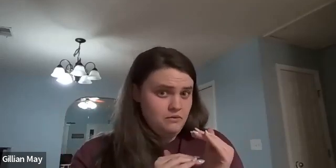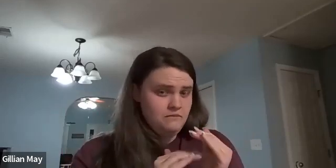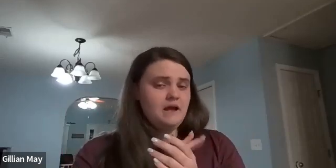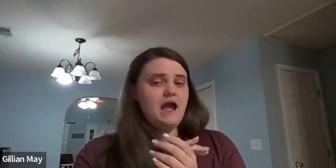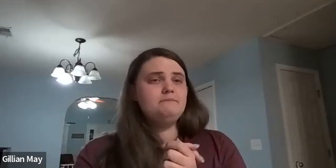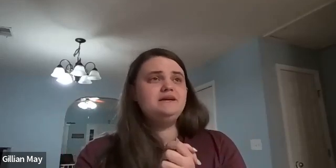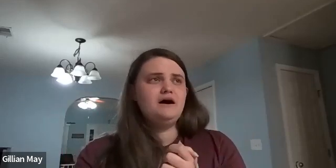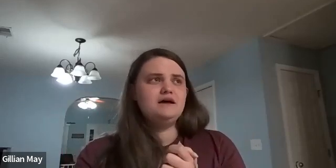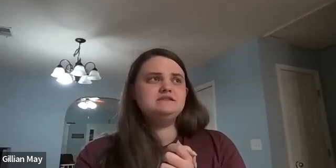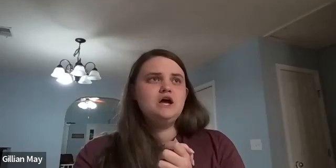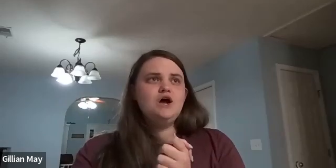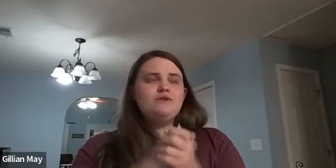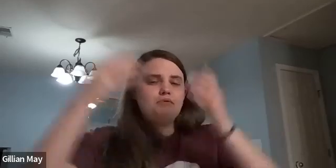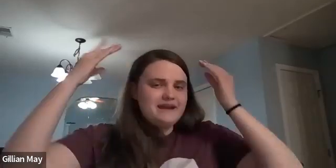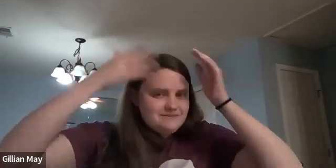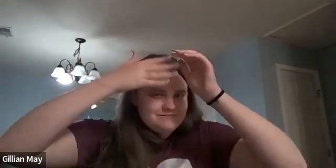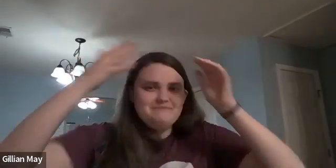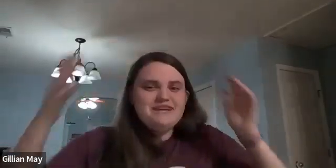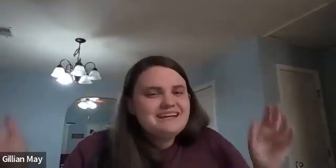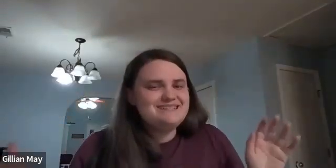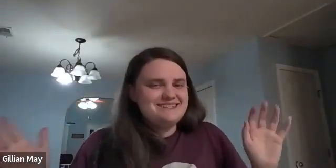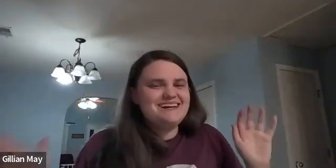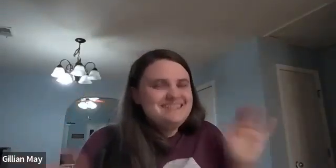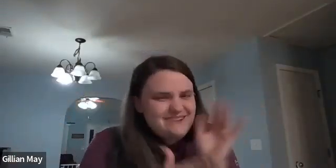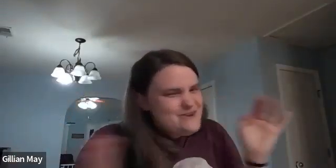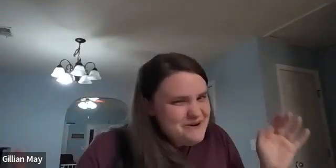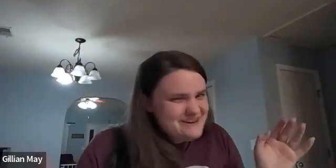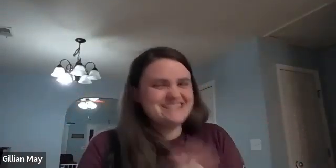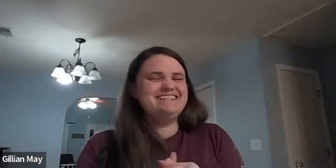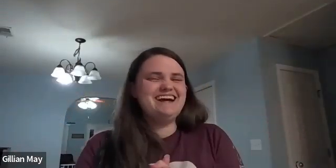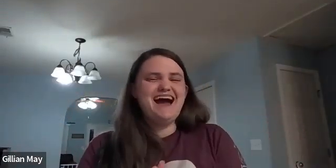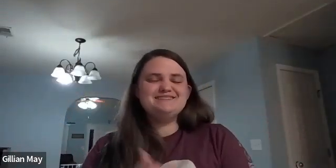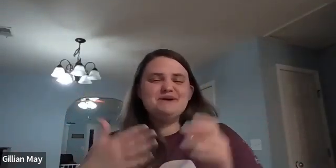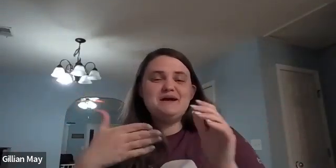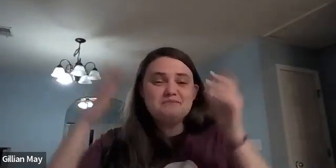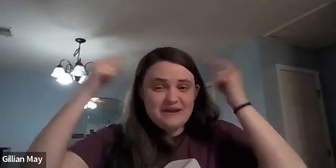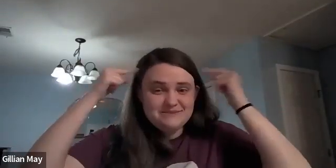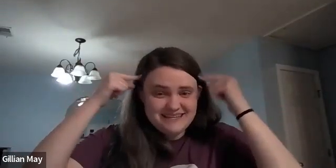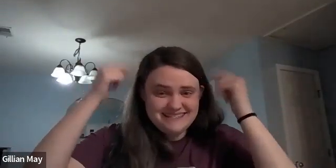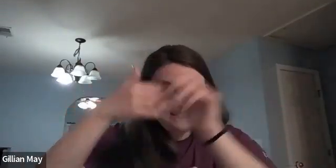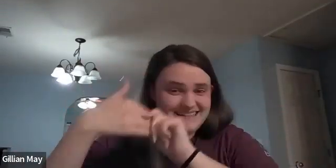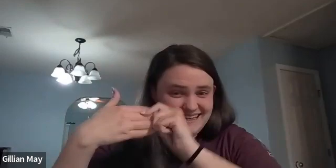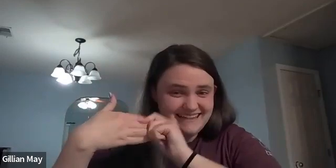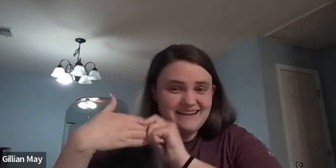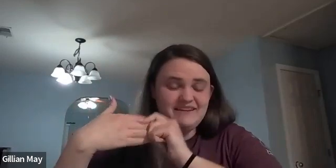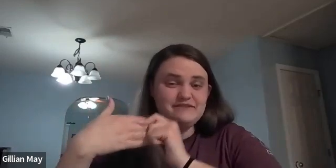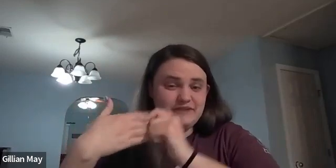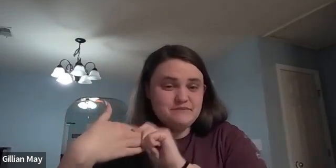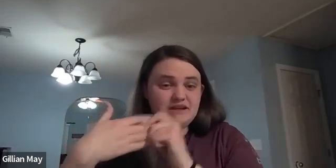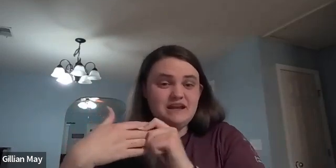low because the brain, I'm getting into the scientific part of this, you guys, but the brain's plasticity, like the flexibility of